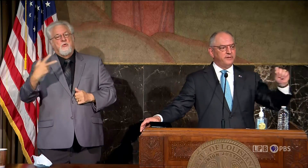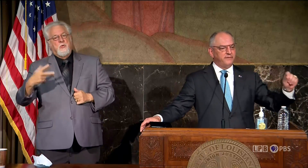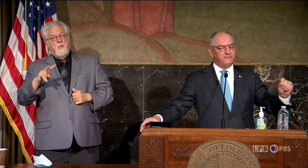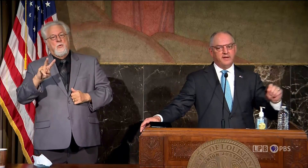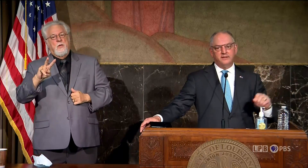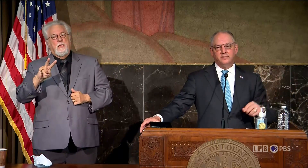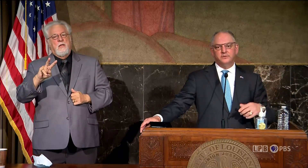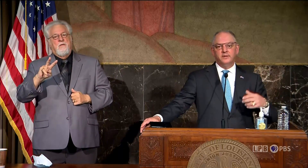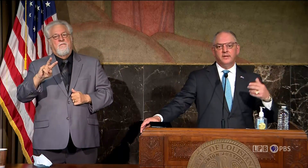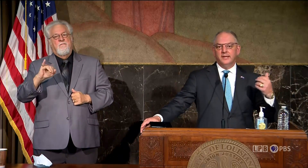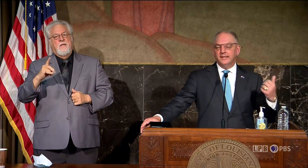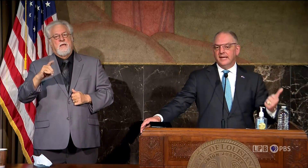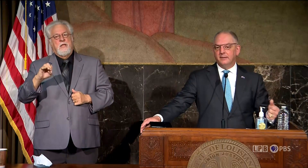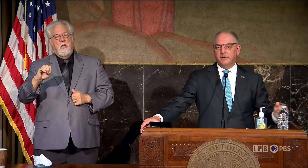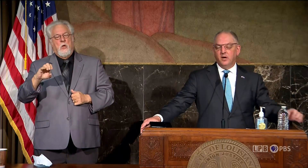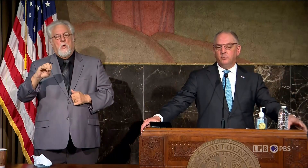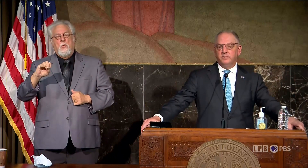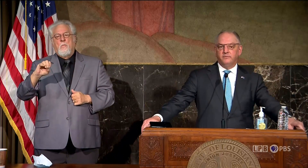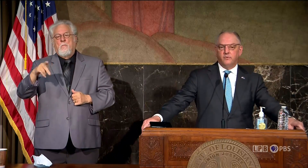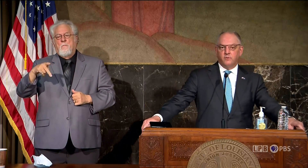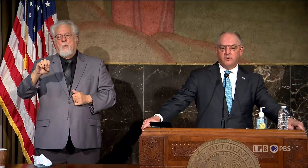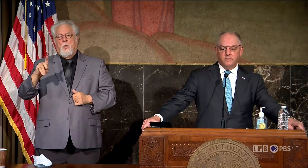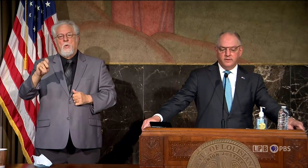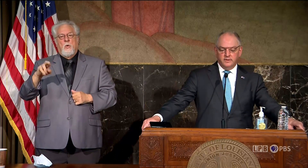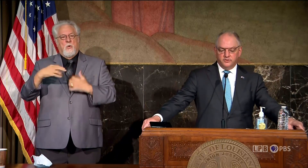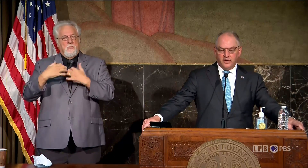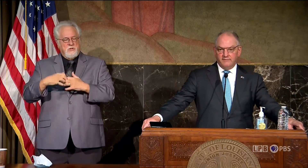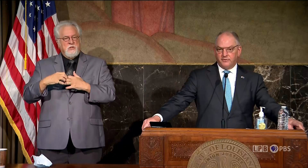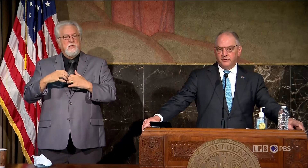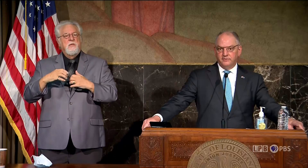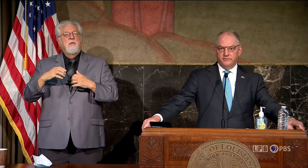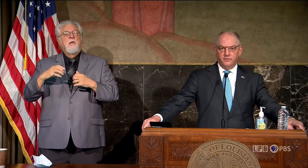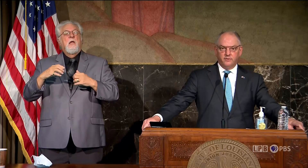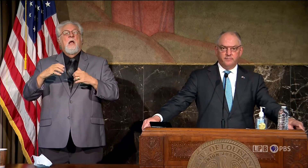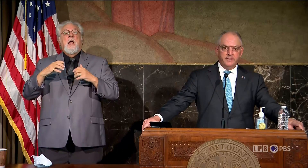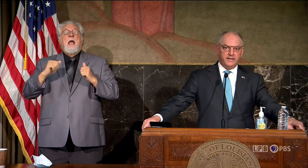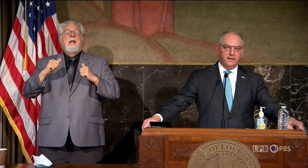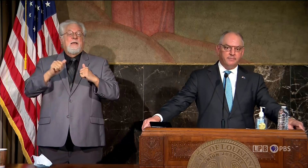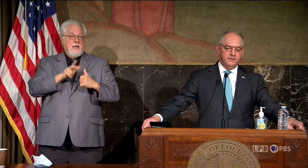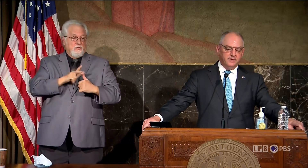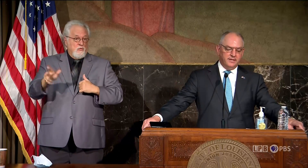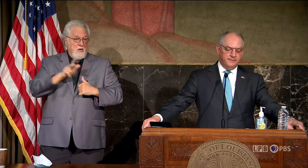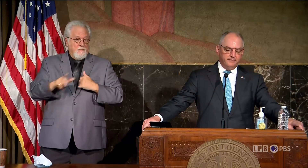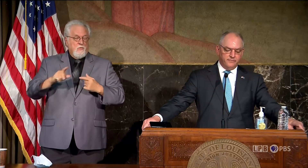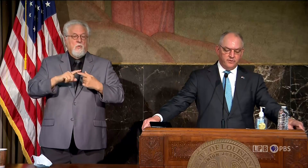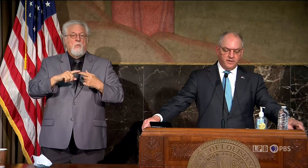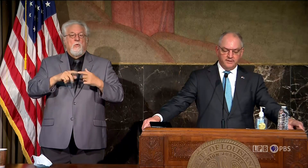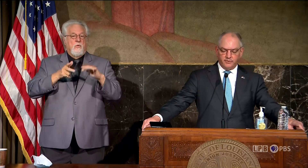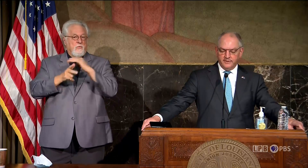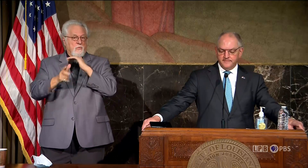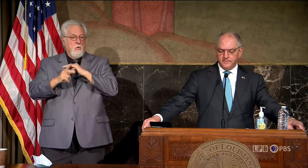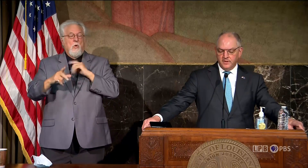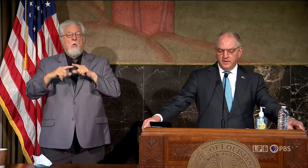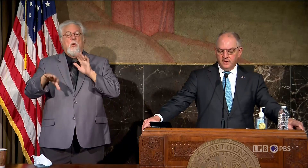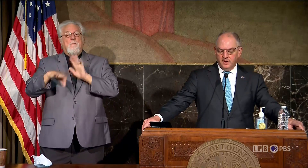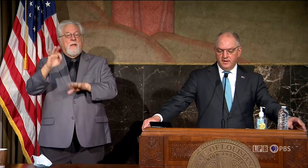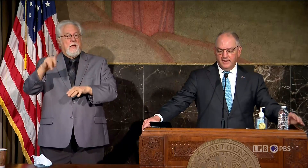machines open if they've got those. They can be open for drive-through, for pickup, for